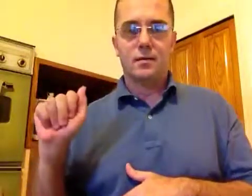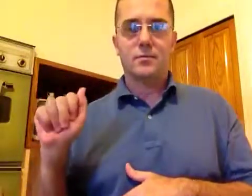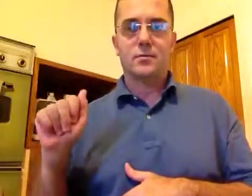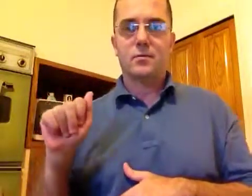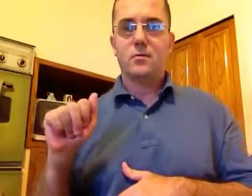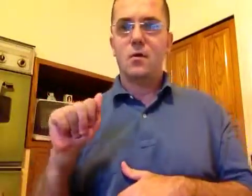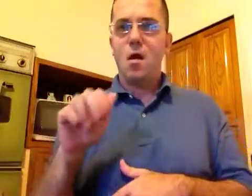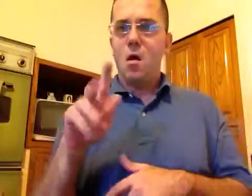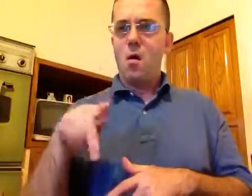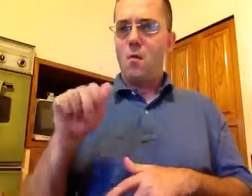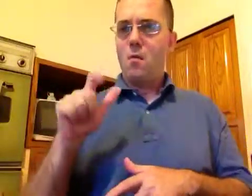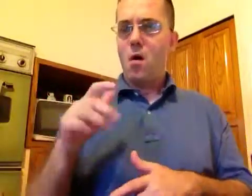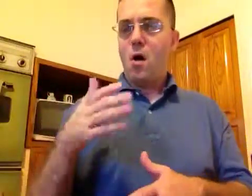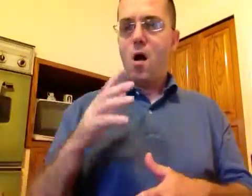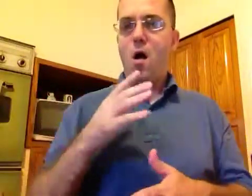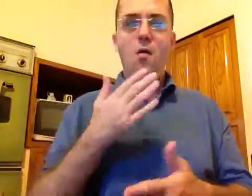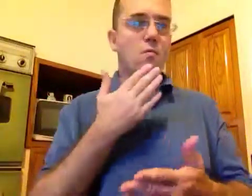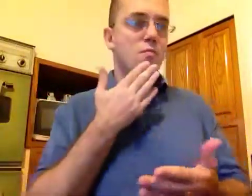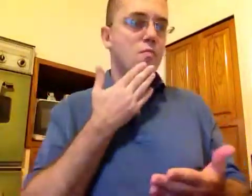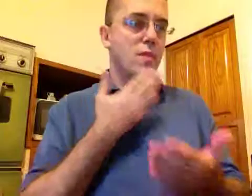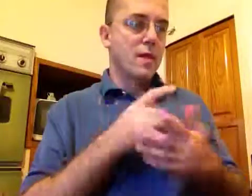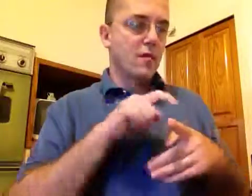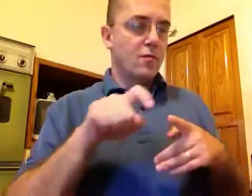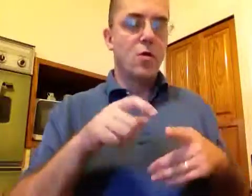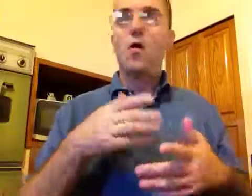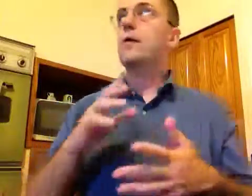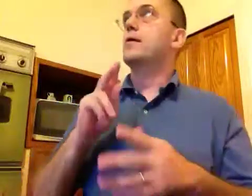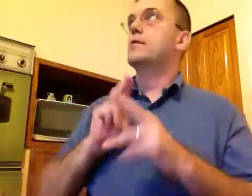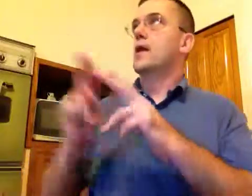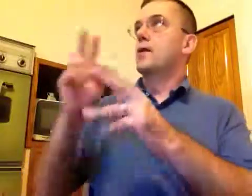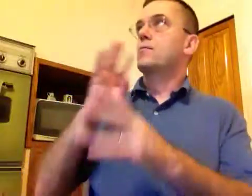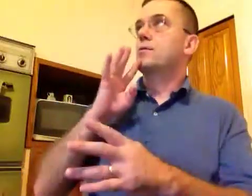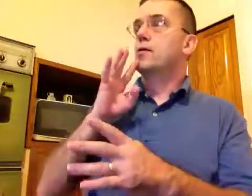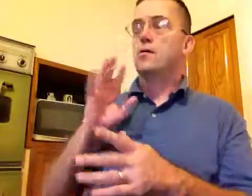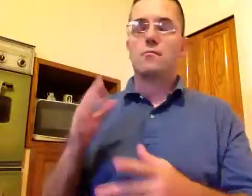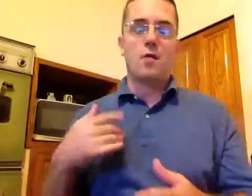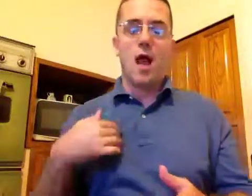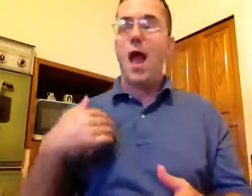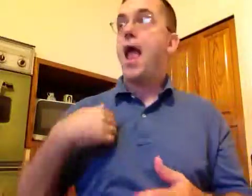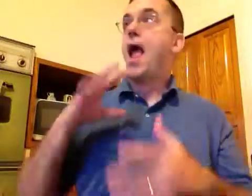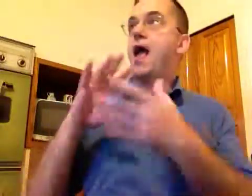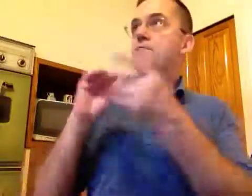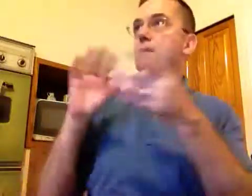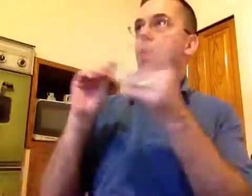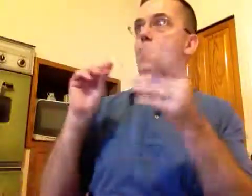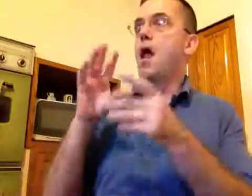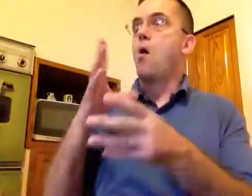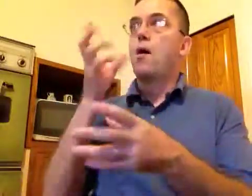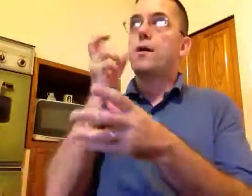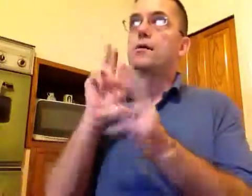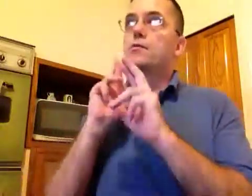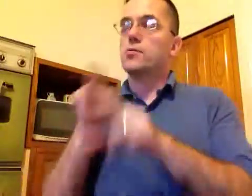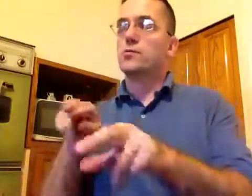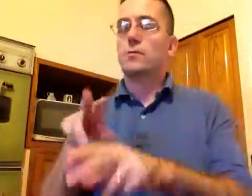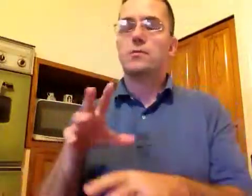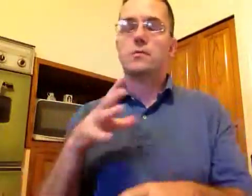It's an honor to be talking to you. You too, sir. What's up? Well, I have a couple of comments, and I want to hear your response. Okay. It's just